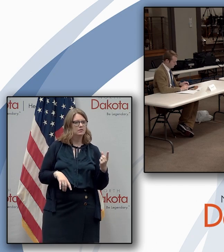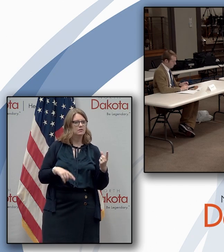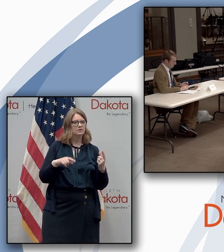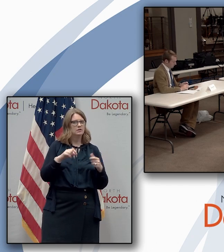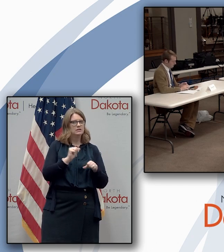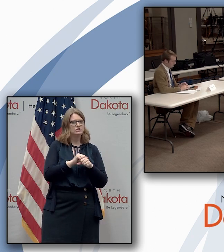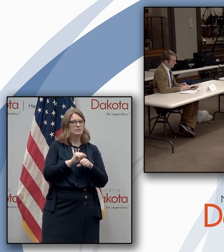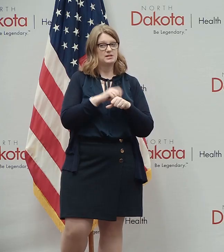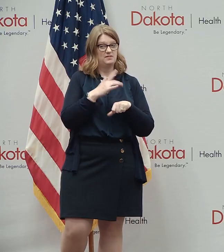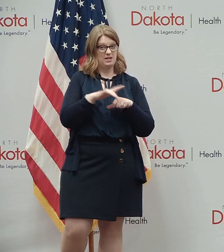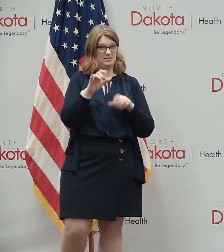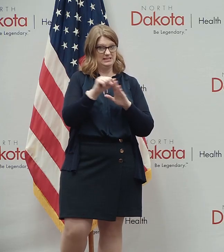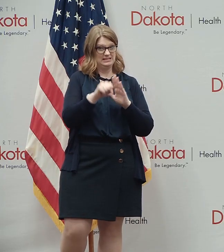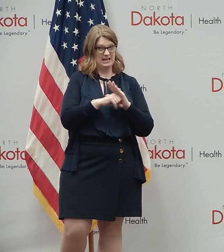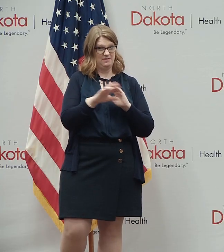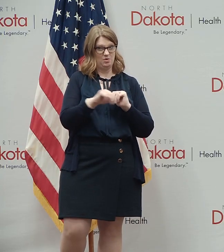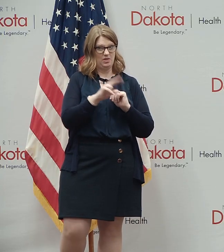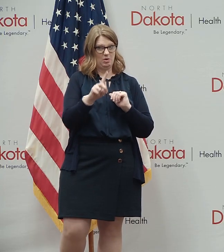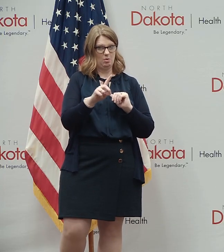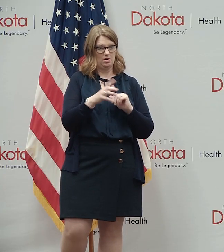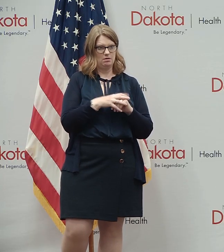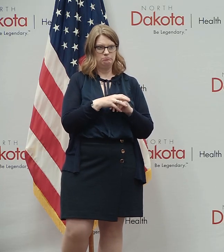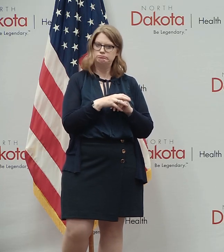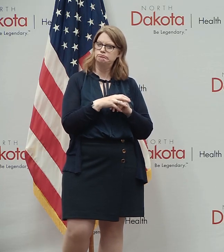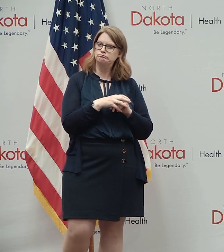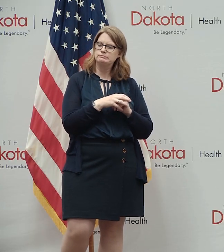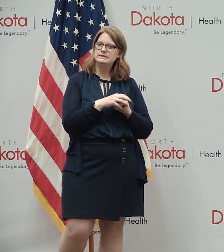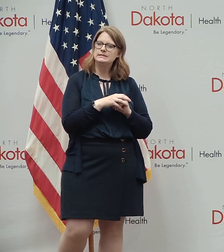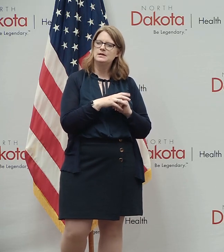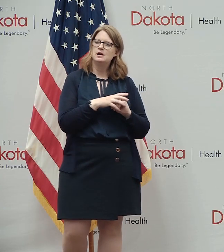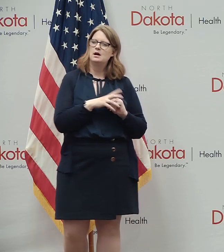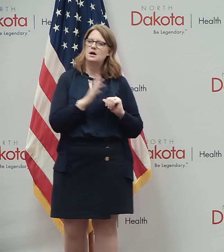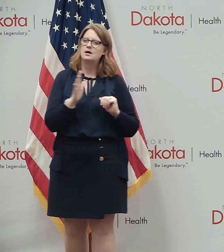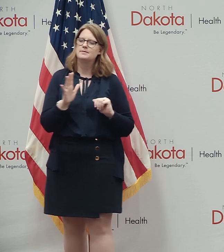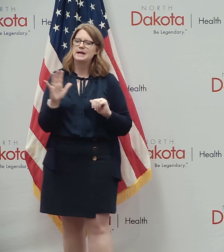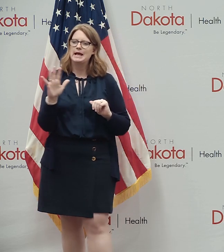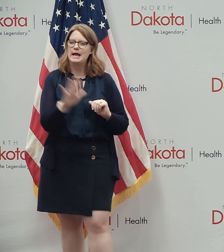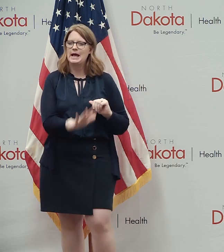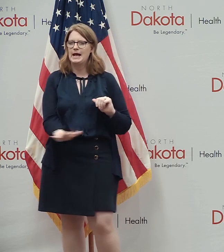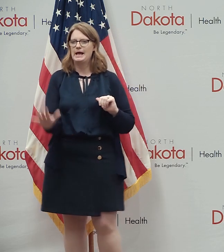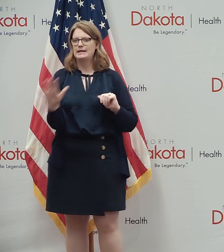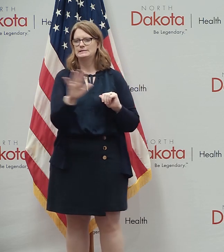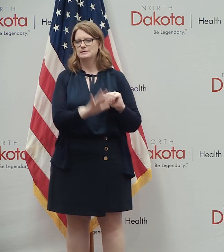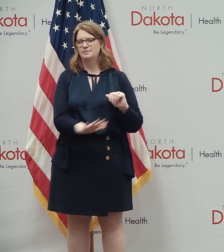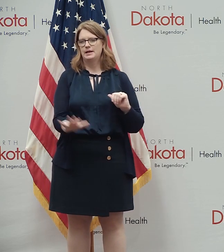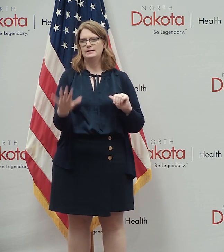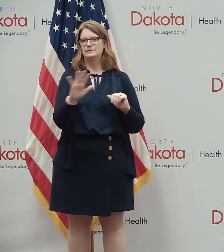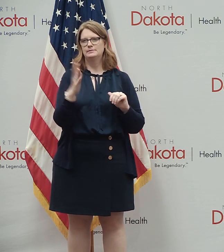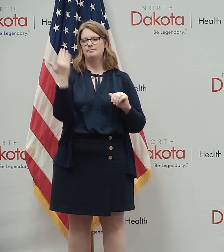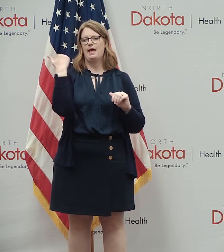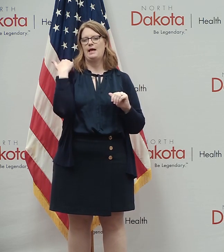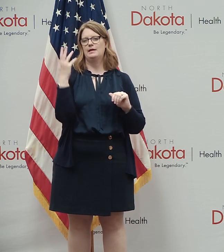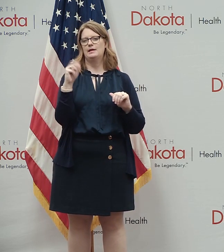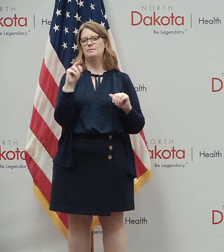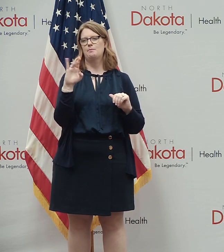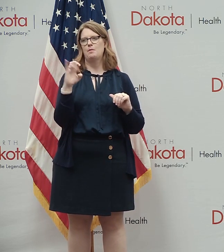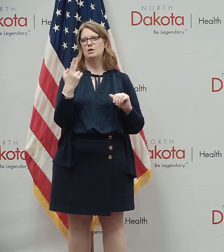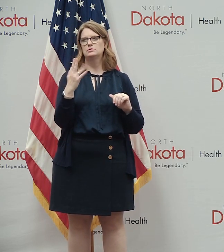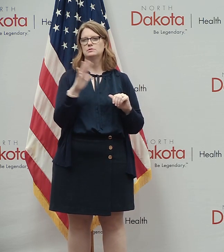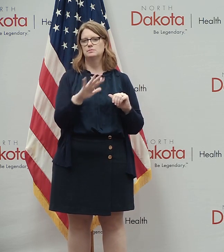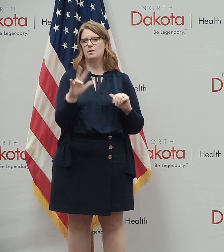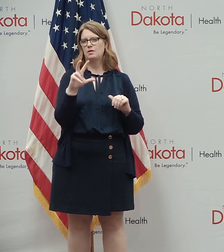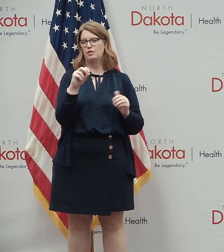right now? We know that our estimate going into this back in March was